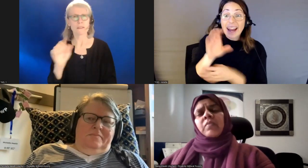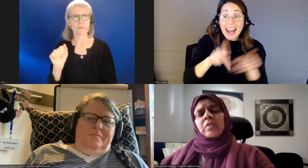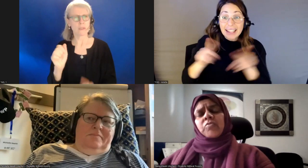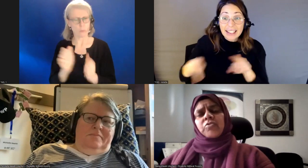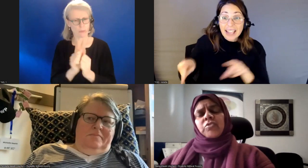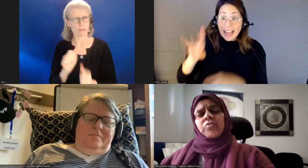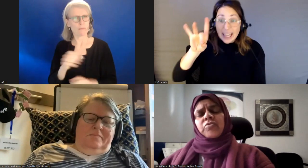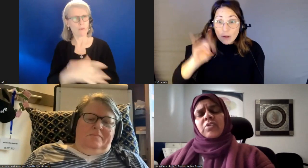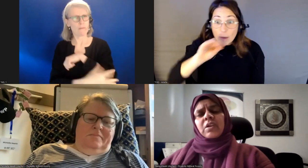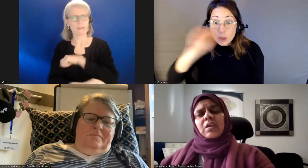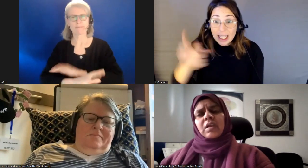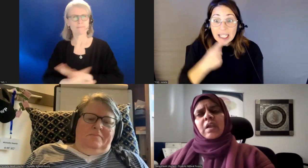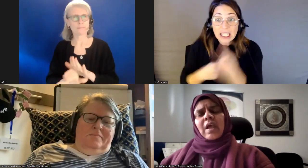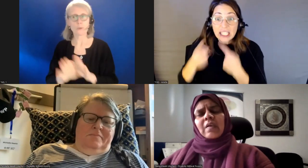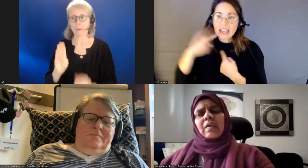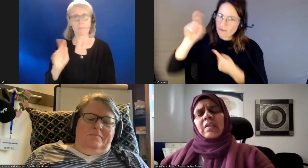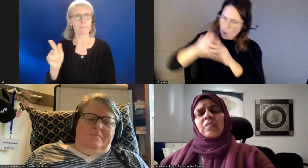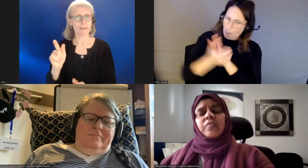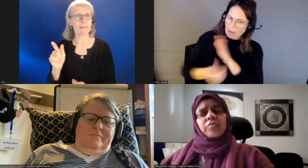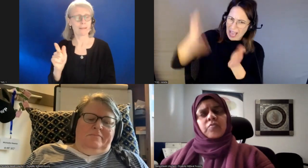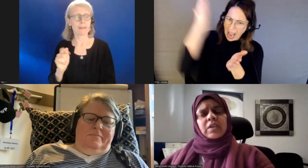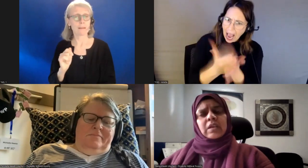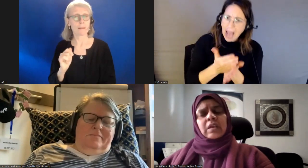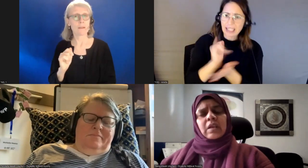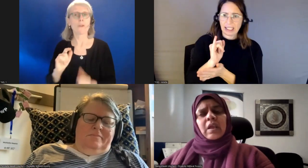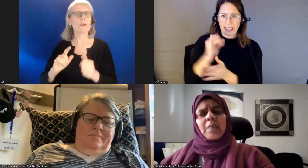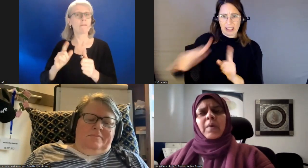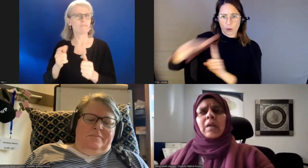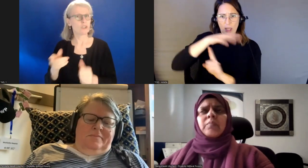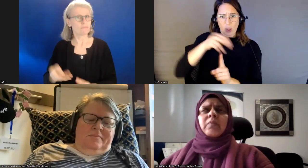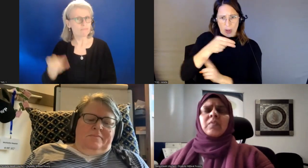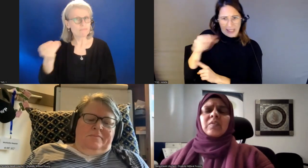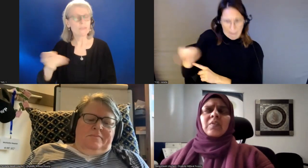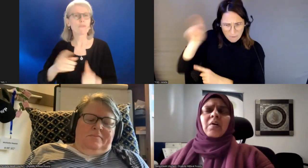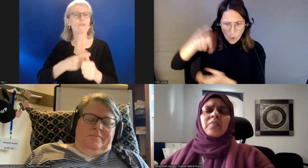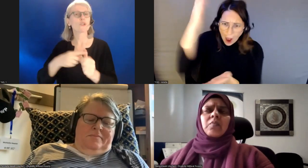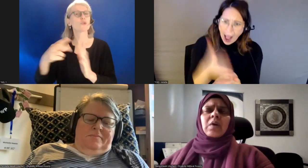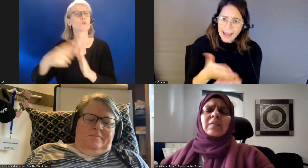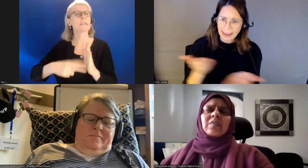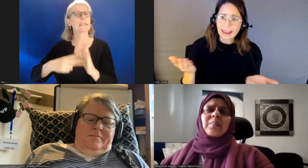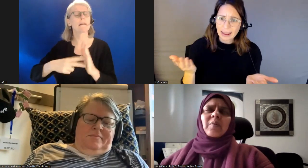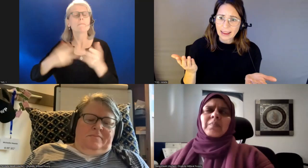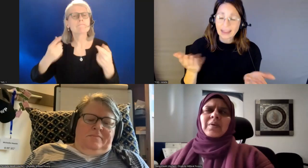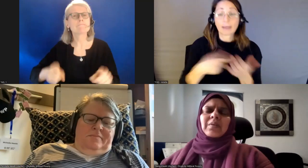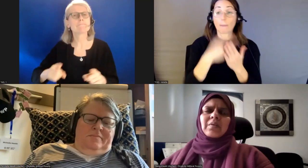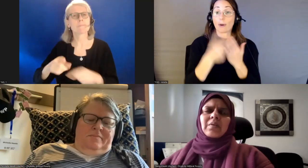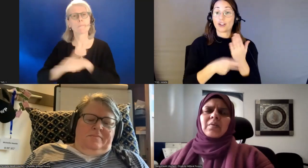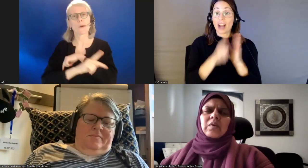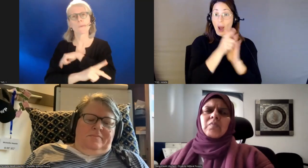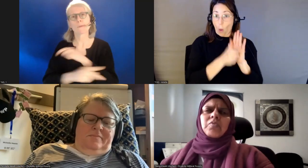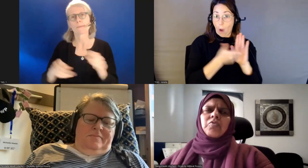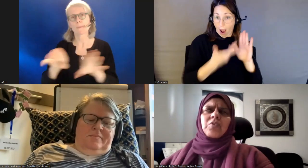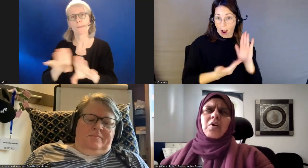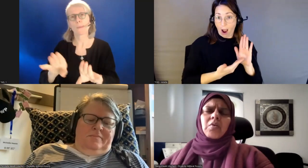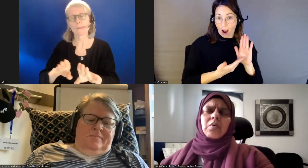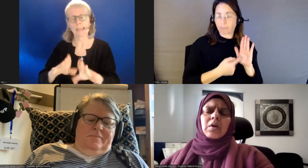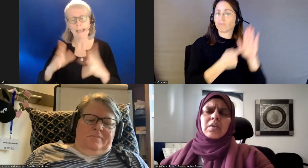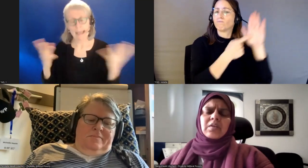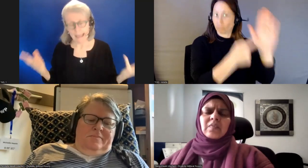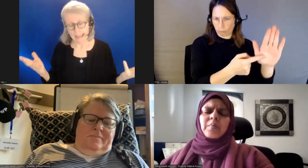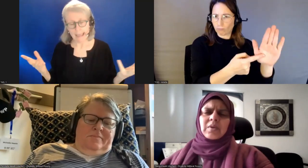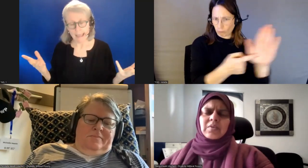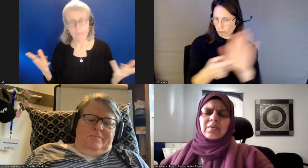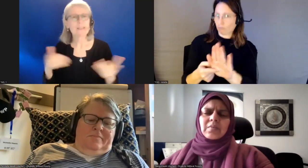The bill was introduced in its first reading, and Parliament was dissolved. What a disappointment. We were